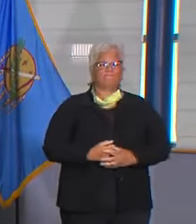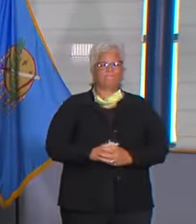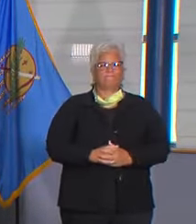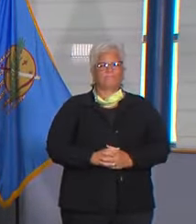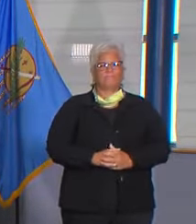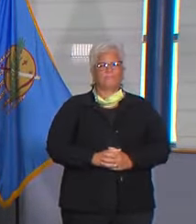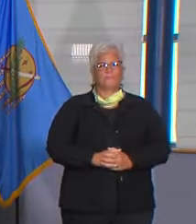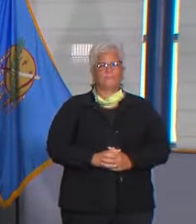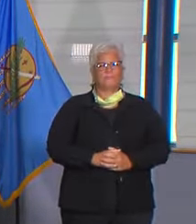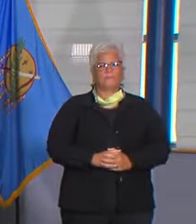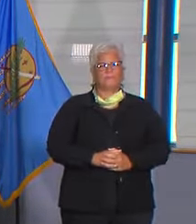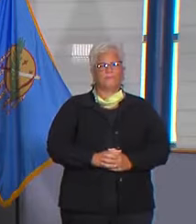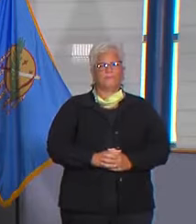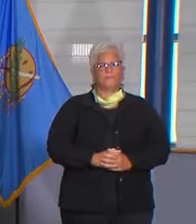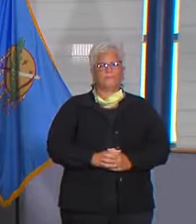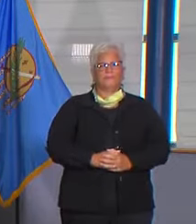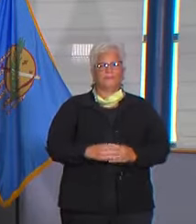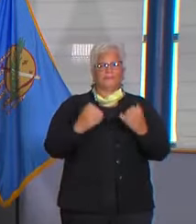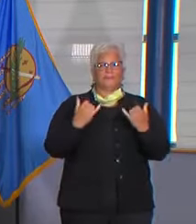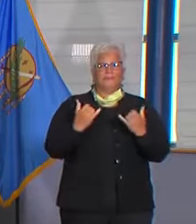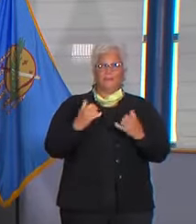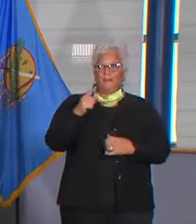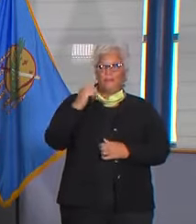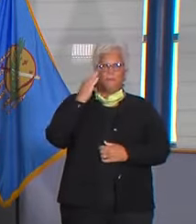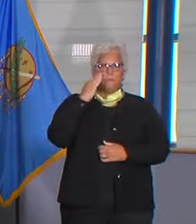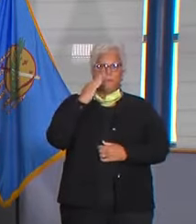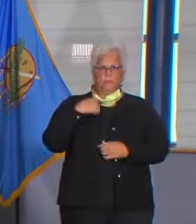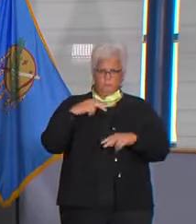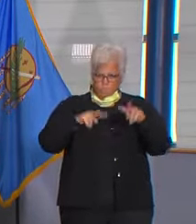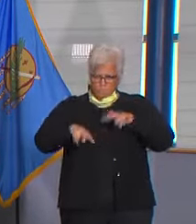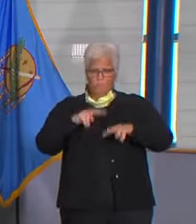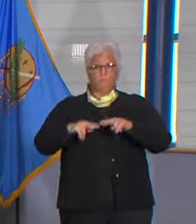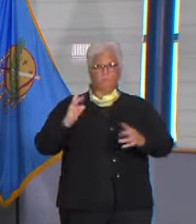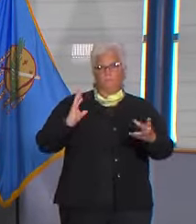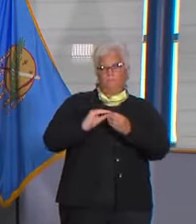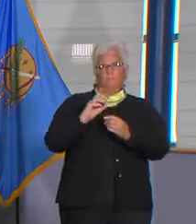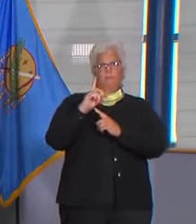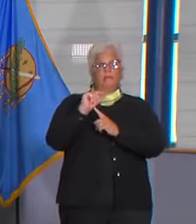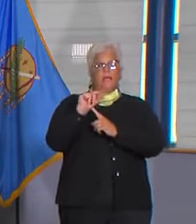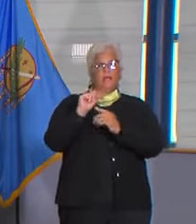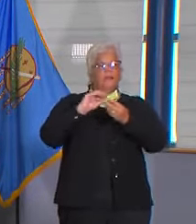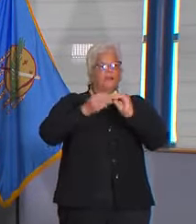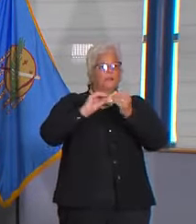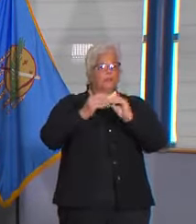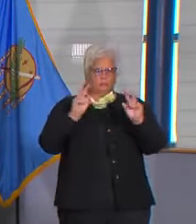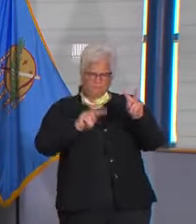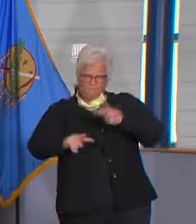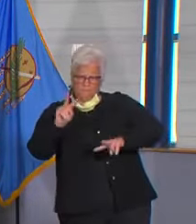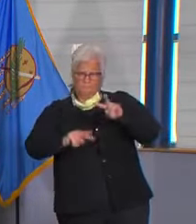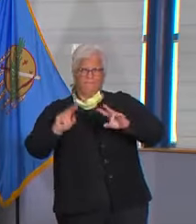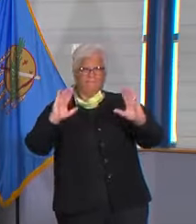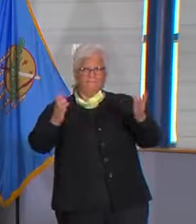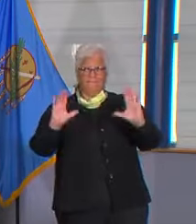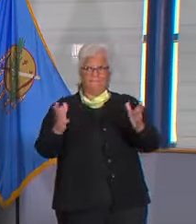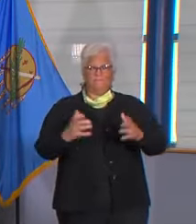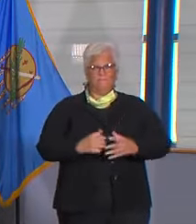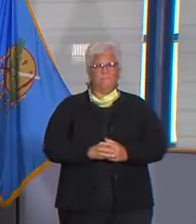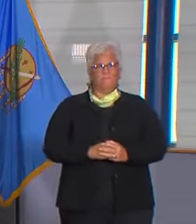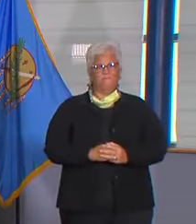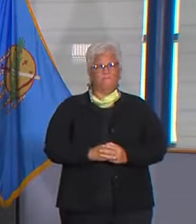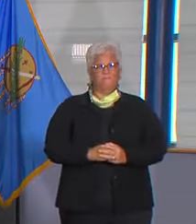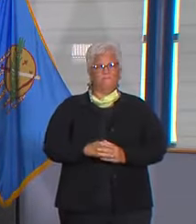about data trends, I'd like to provide an overview from our data team that covers the week of August 16th through the 22nd. We saw